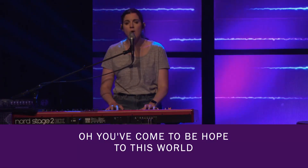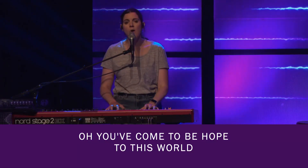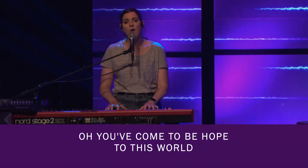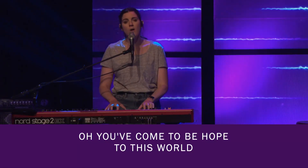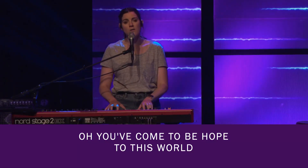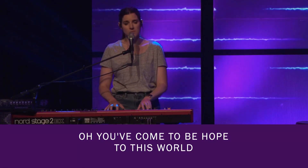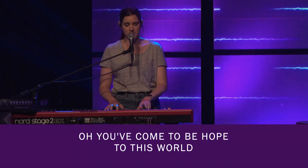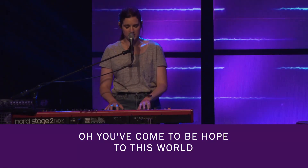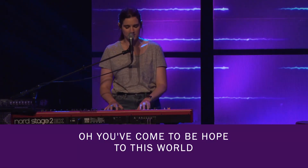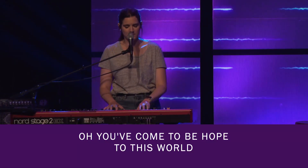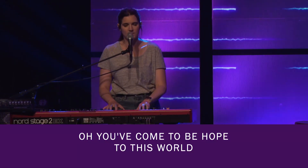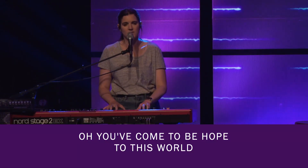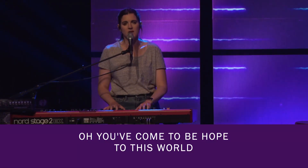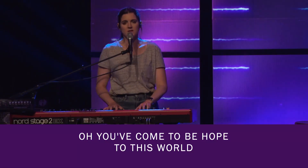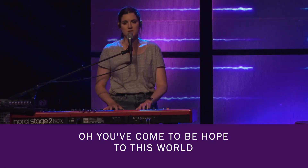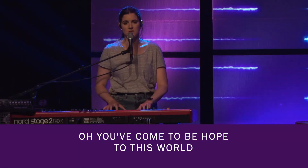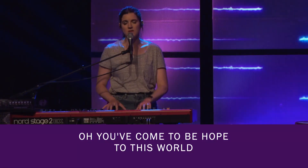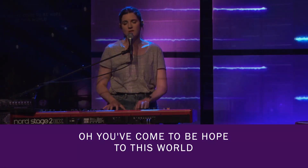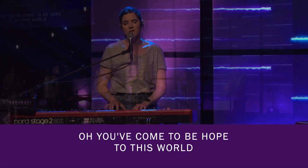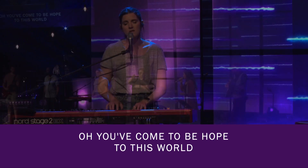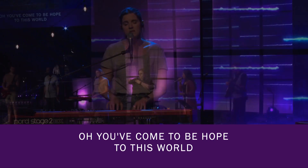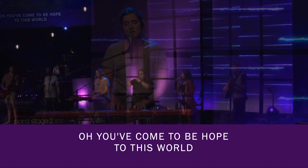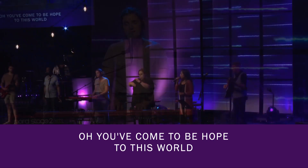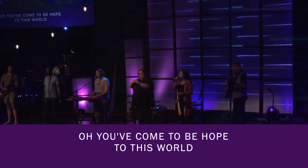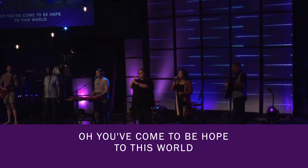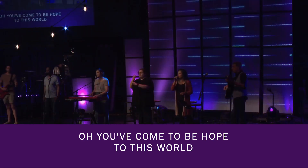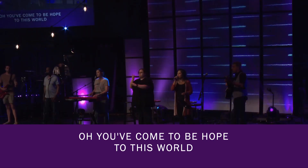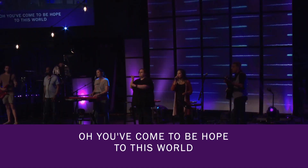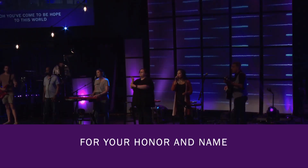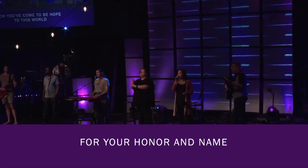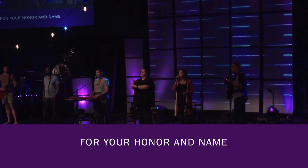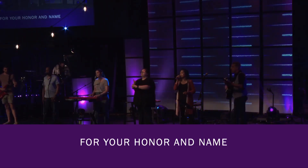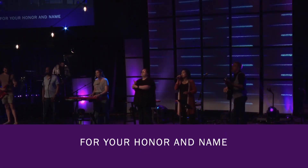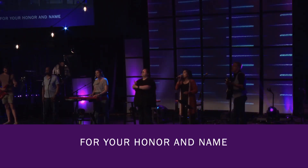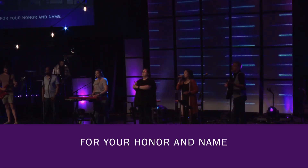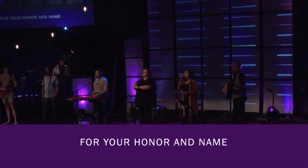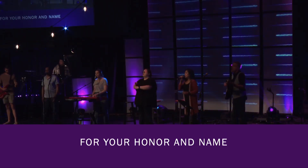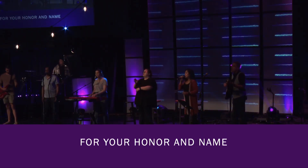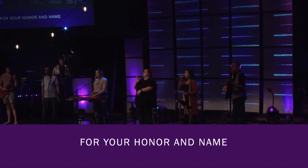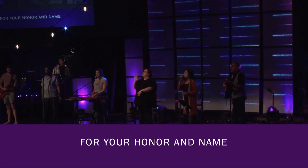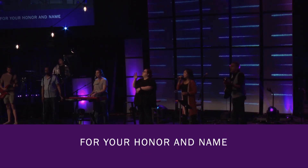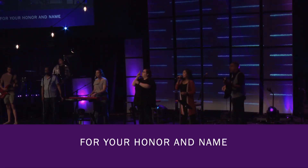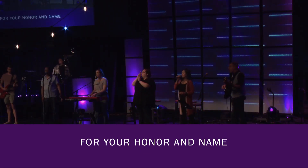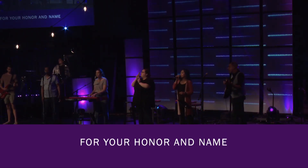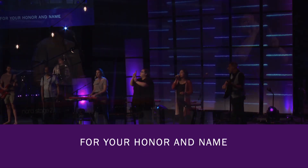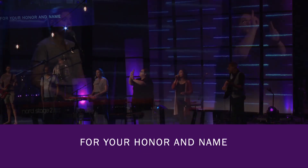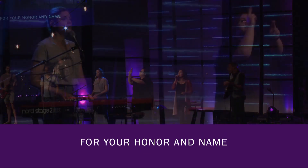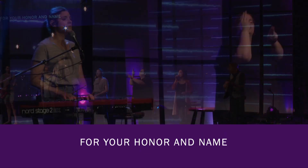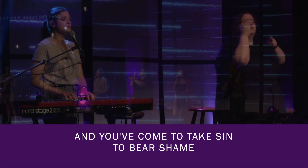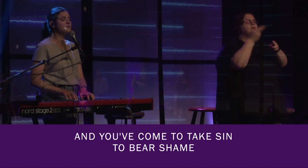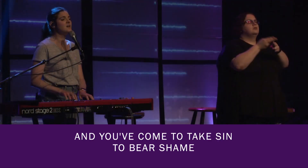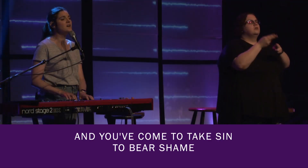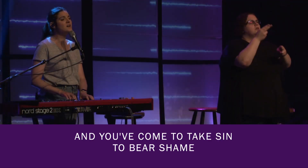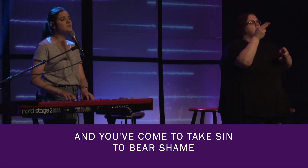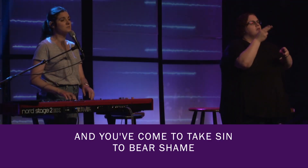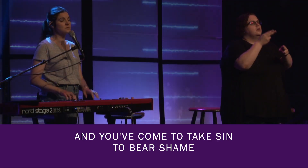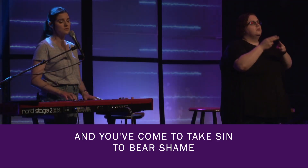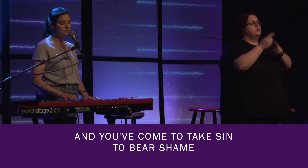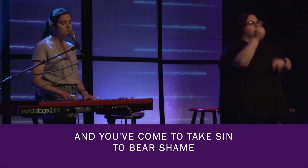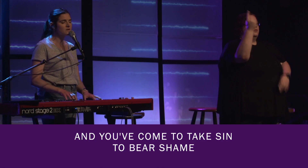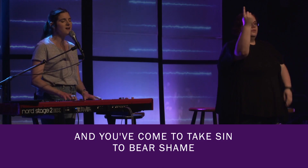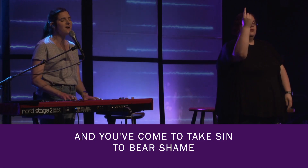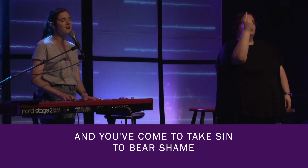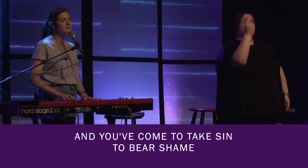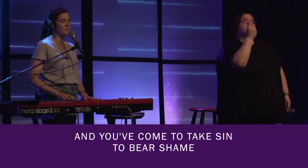be home to this world for your honor name.